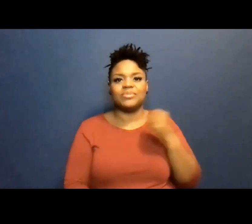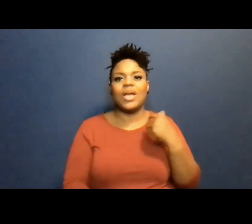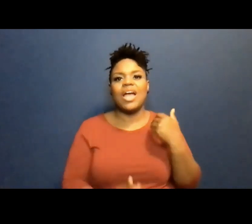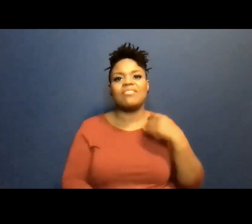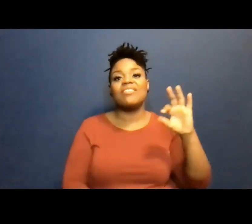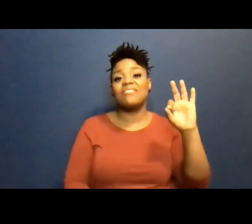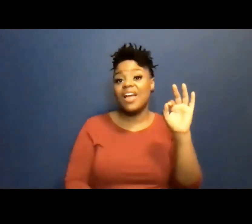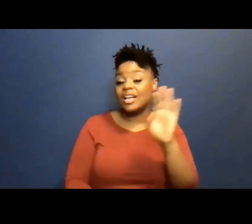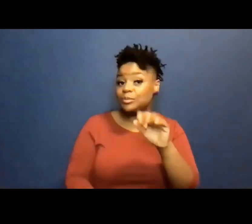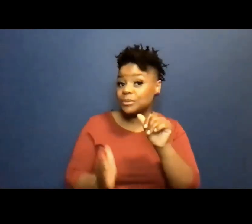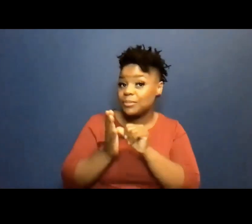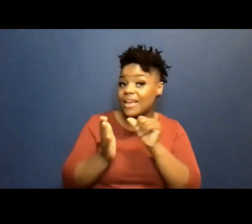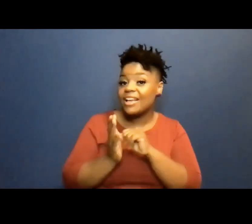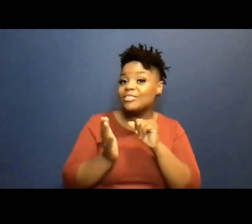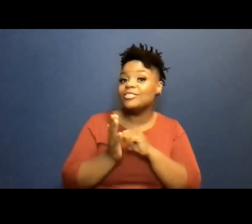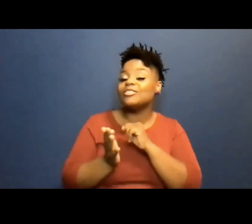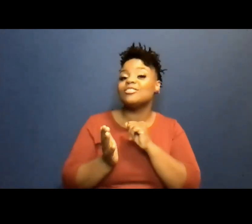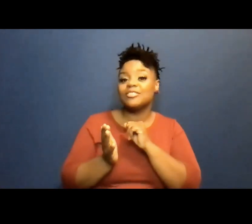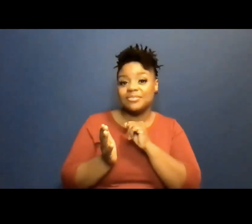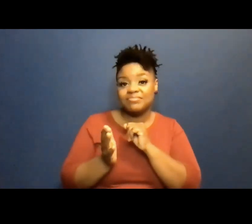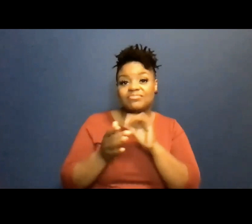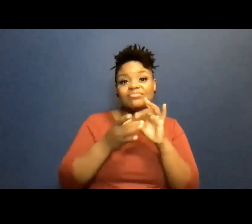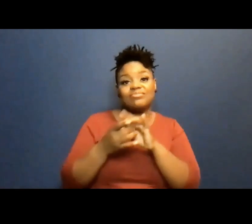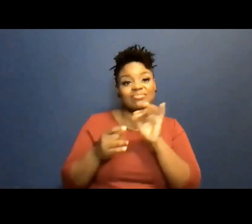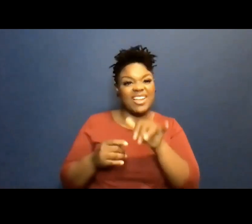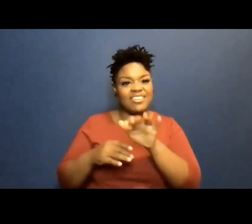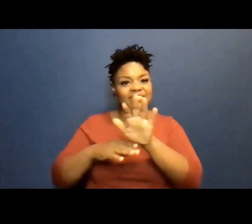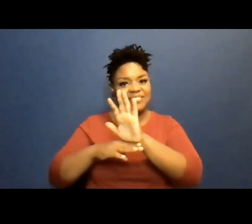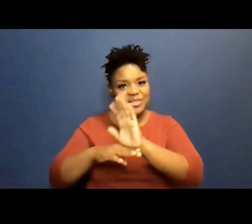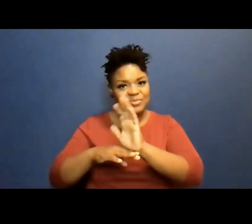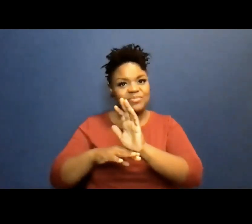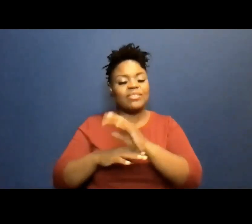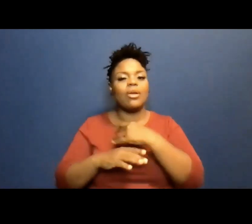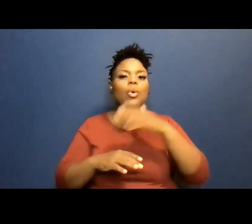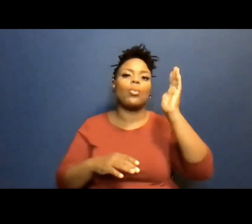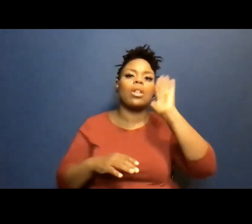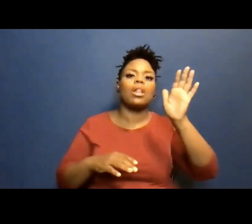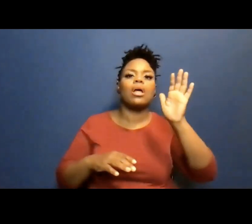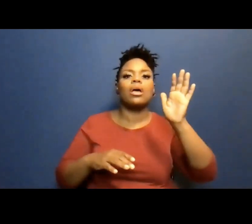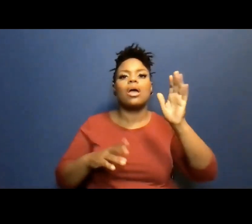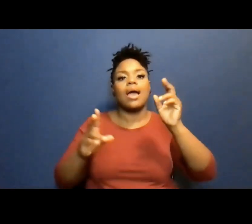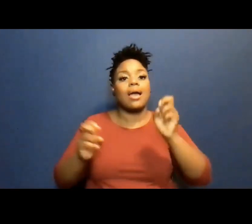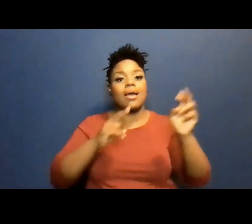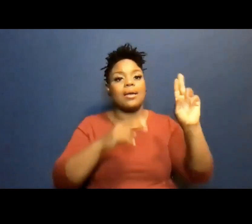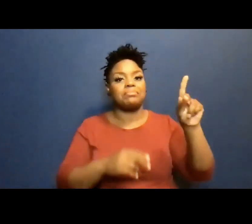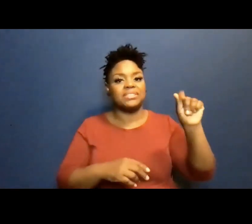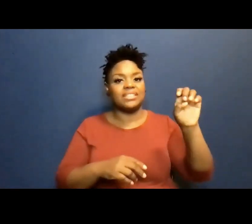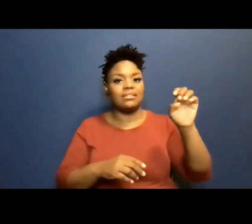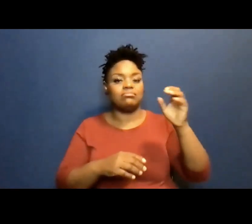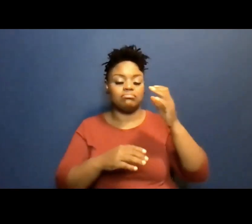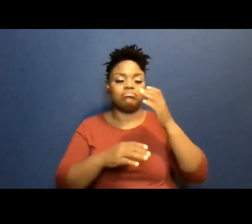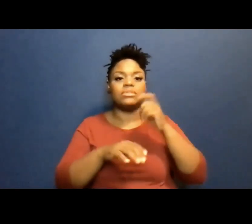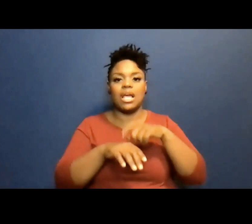that with any opportunities to watch the films online. I also wanted to add that